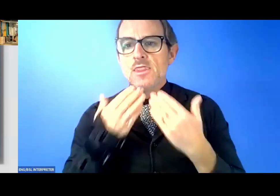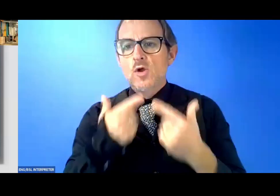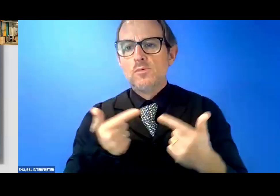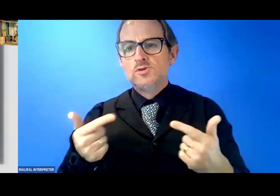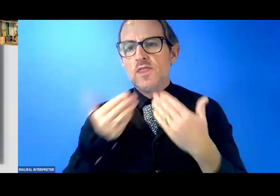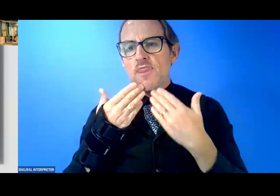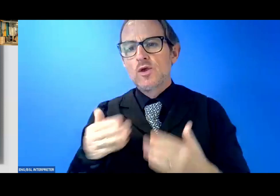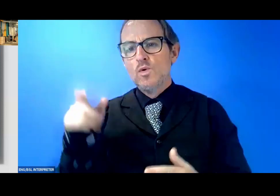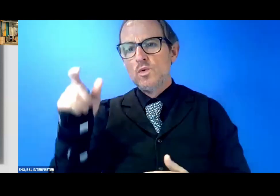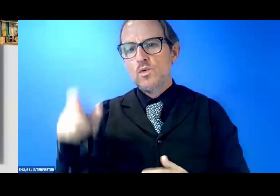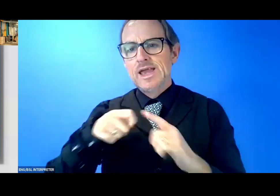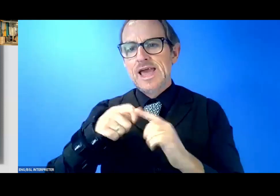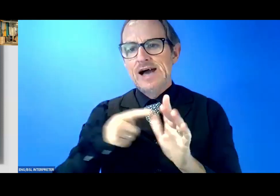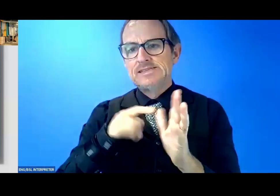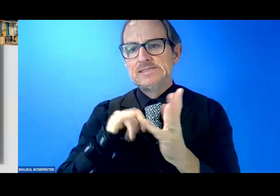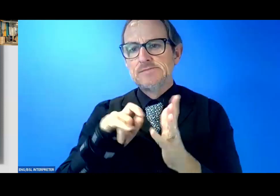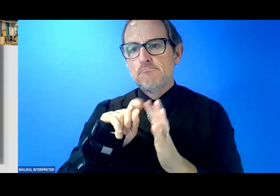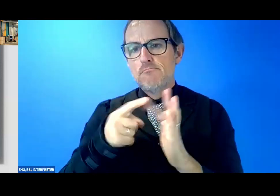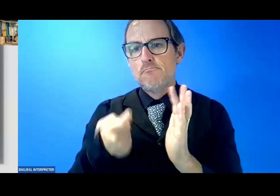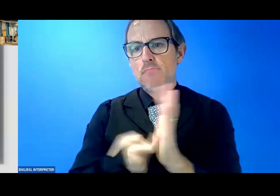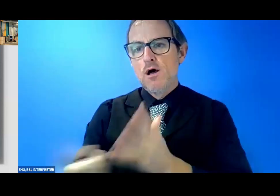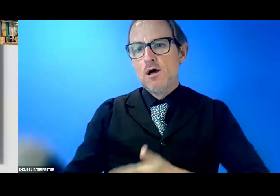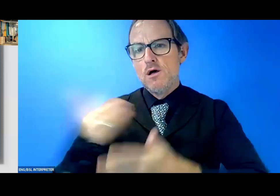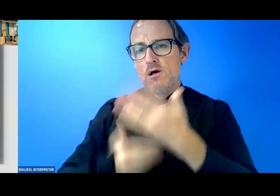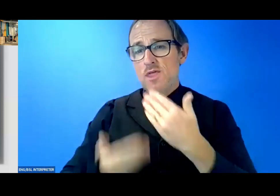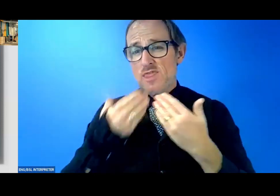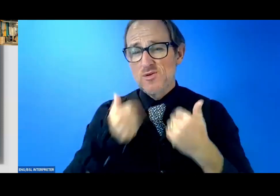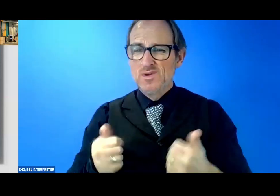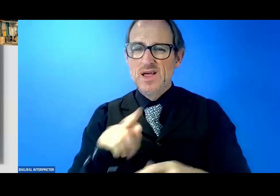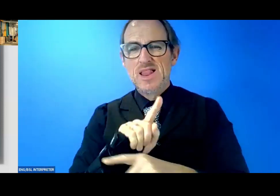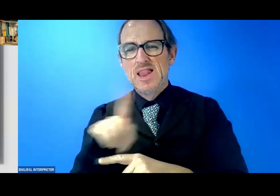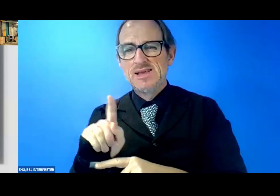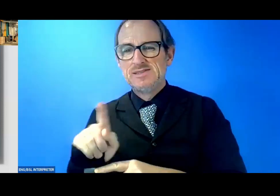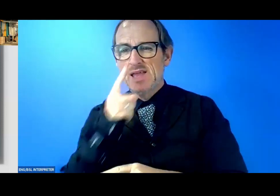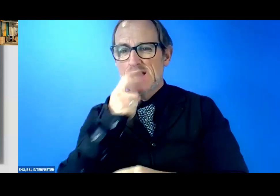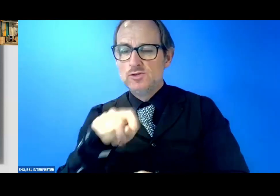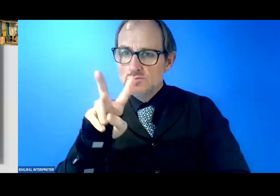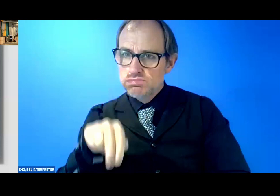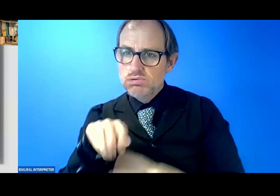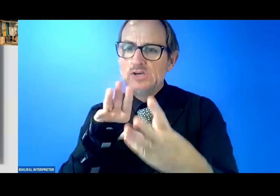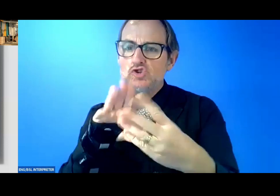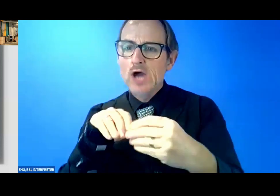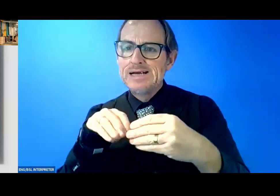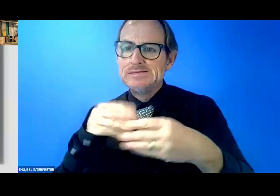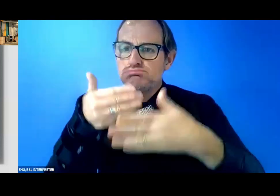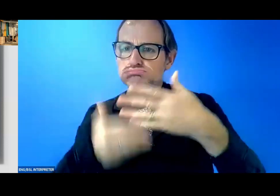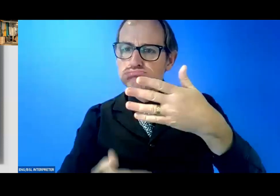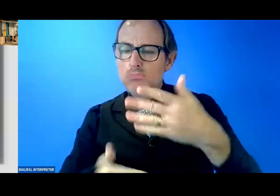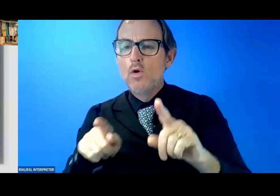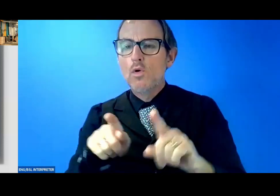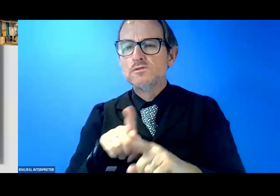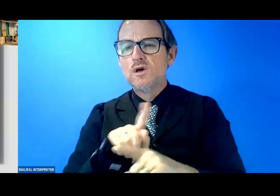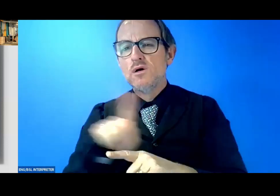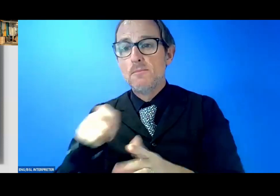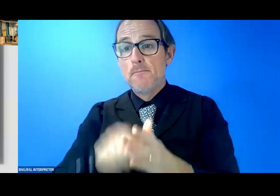And again, this is an open source resource, and you can find it all in the chat and our platform, and you can buy the book as well